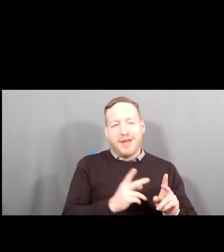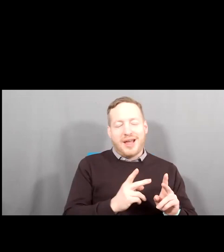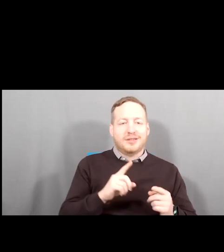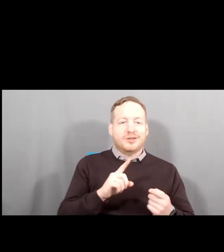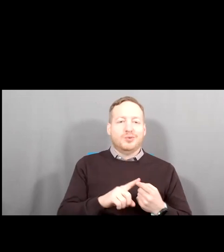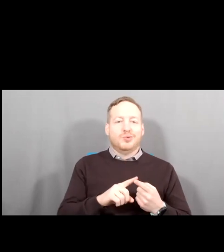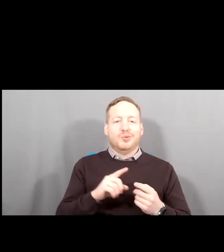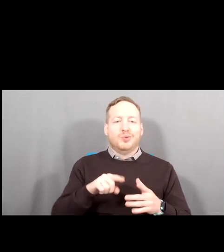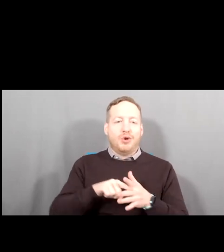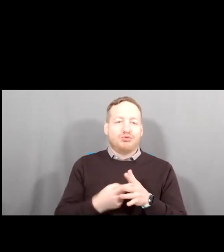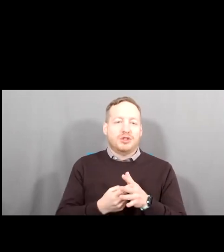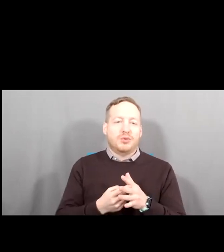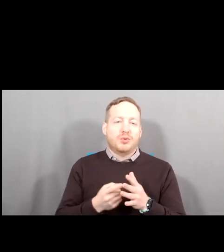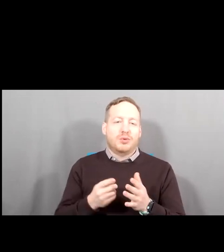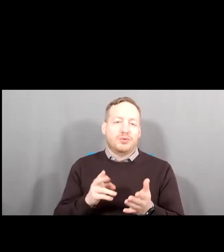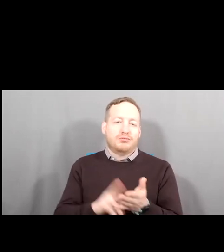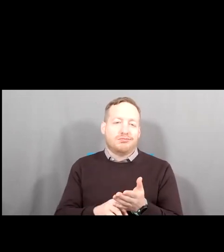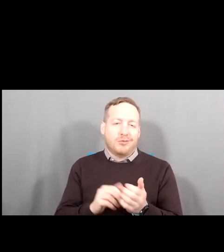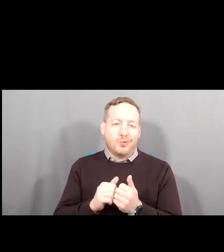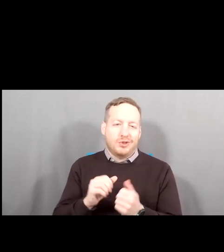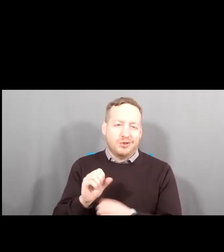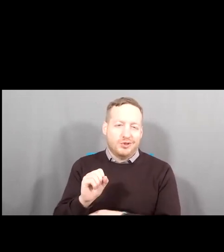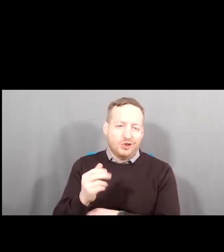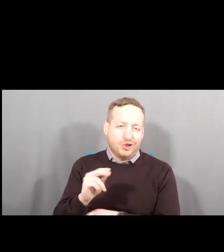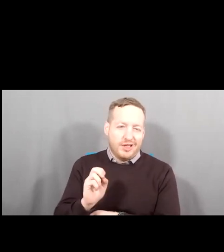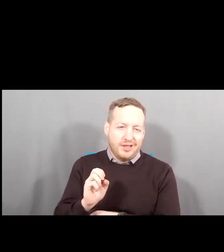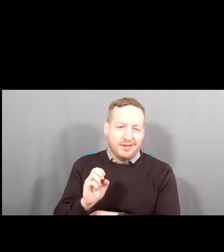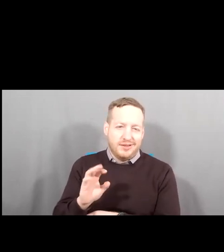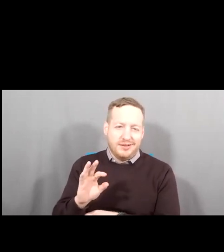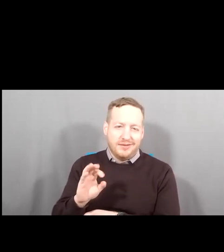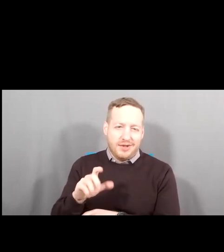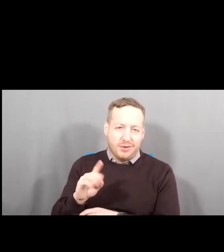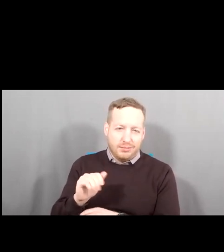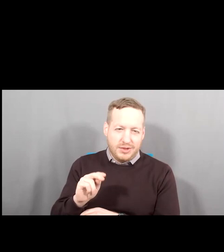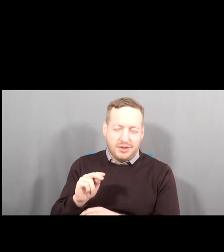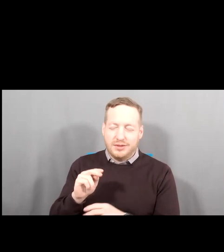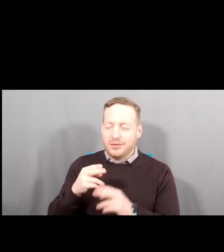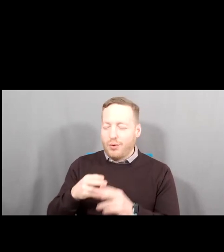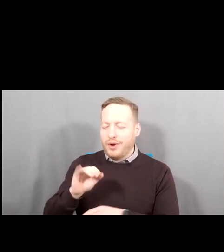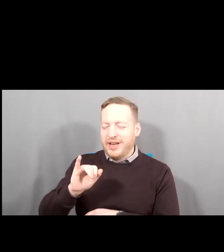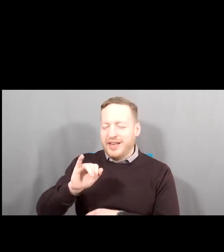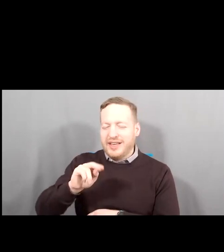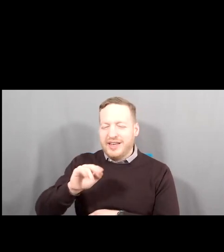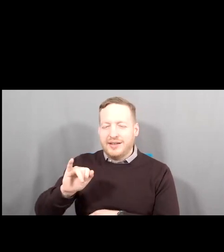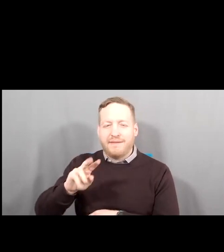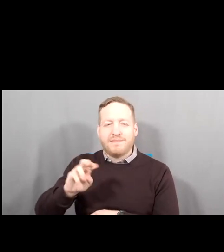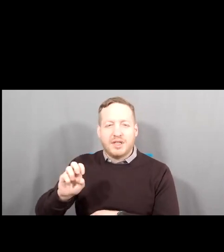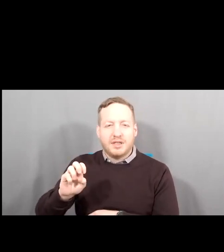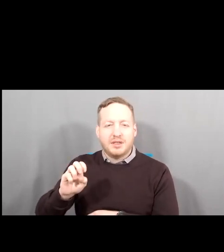to approve going back to the original agreement with Shane Feldman?